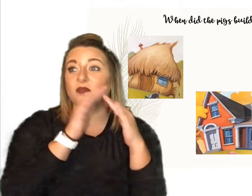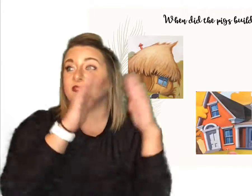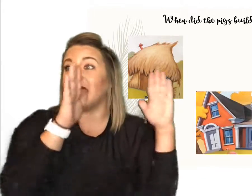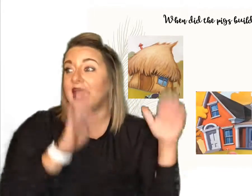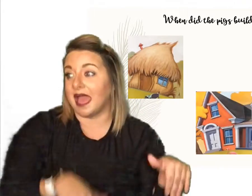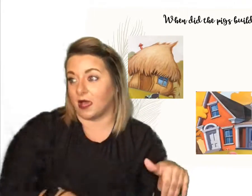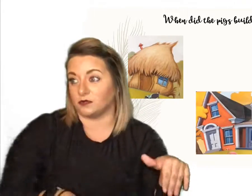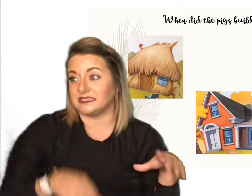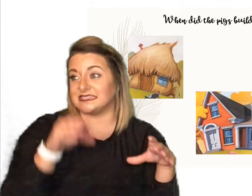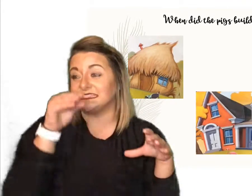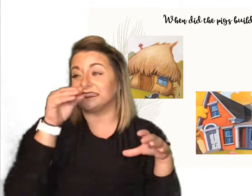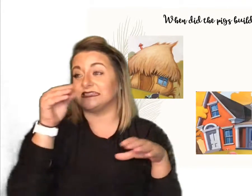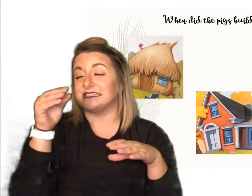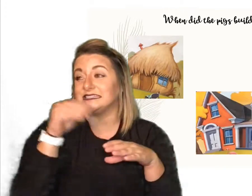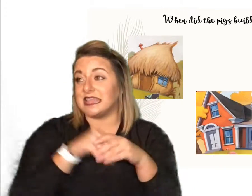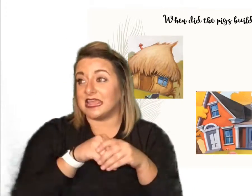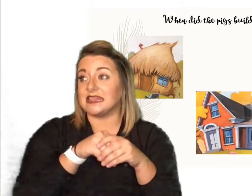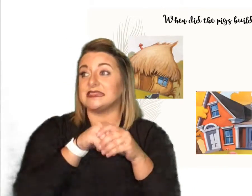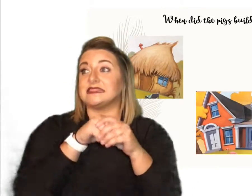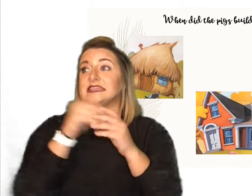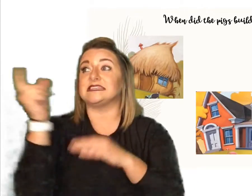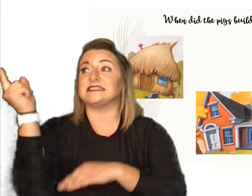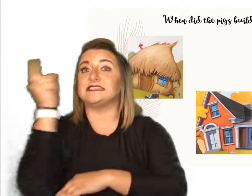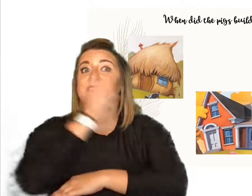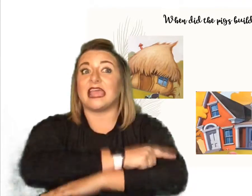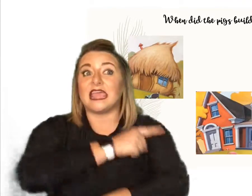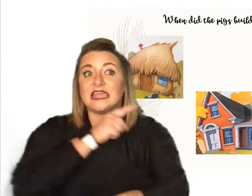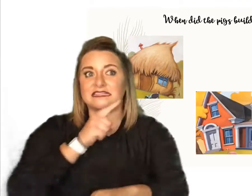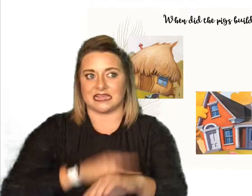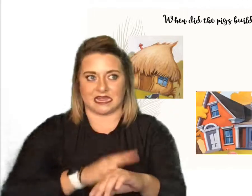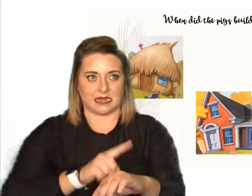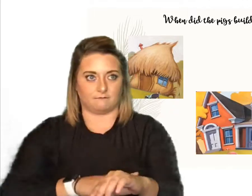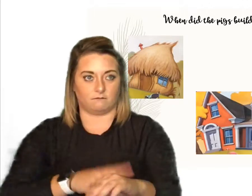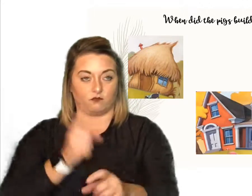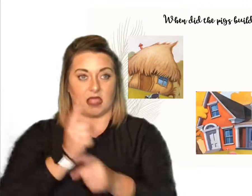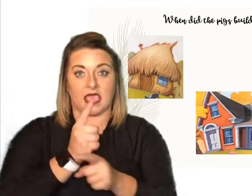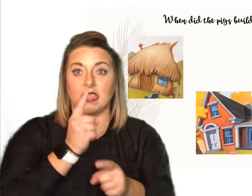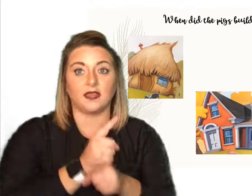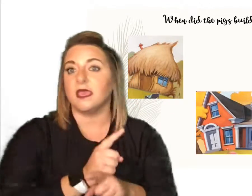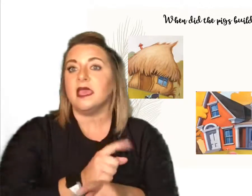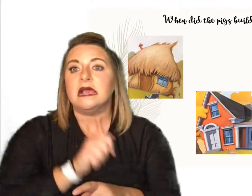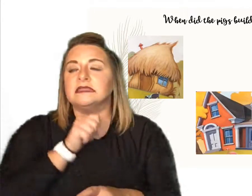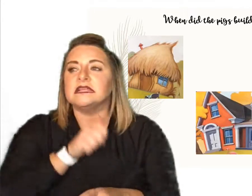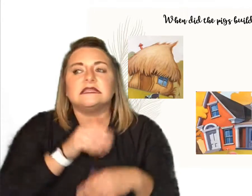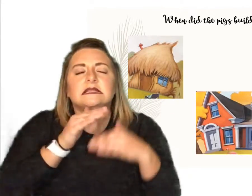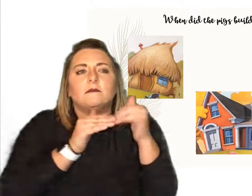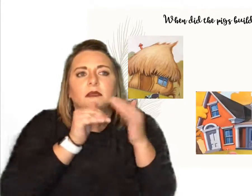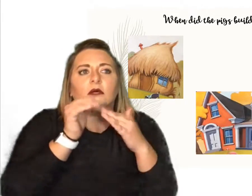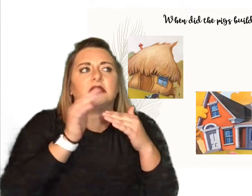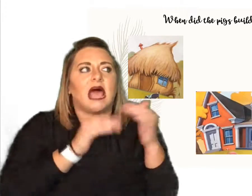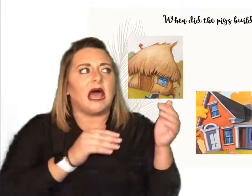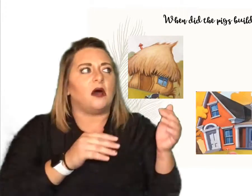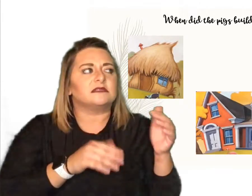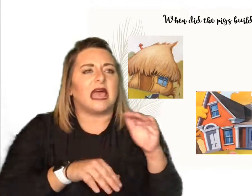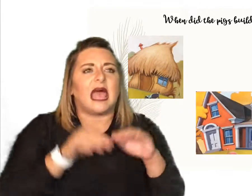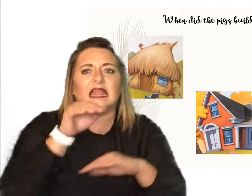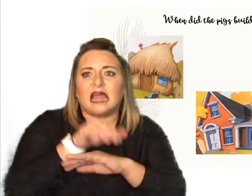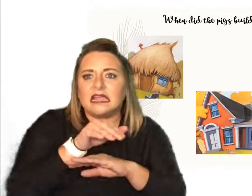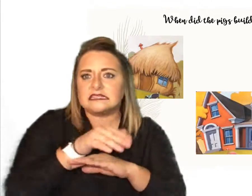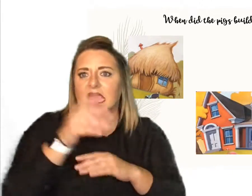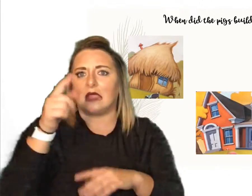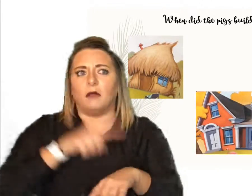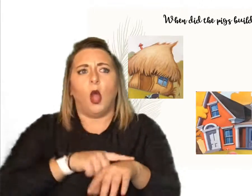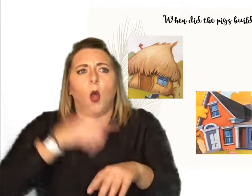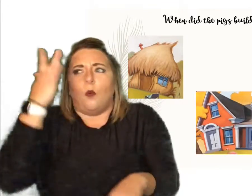pigs built the house in the daytime, right? They didn't build a house